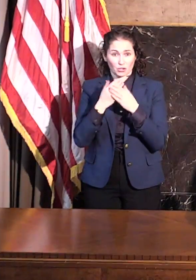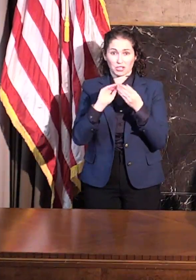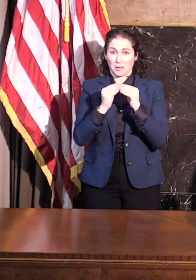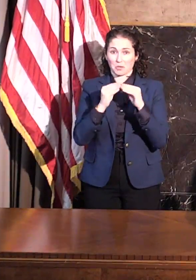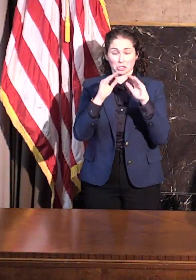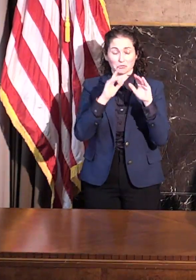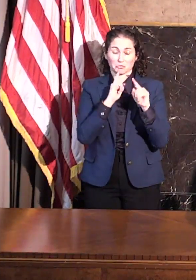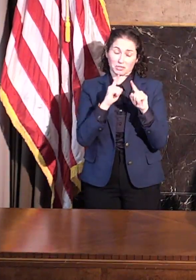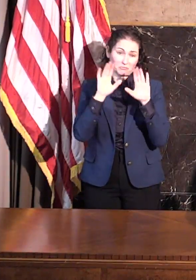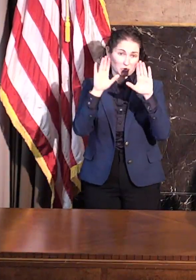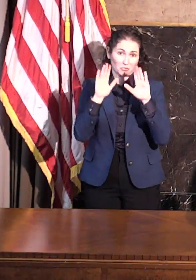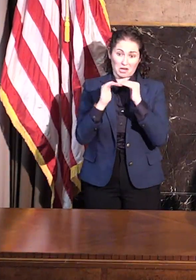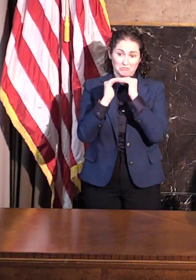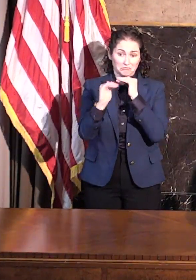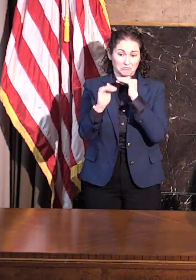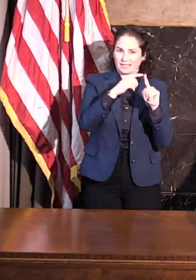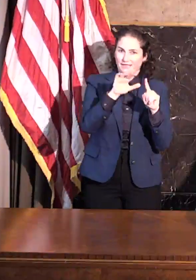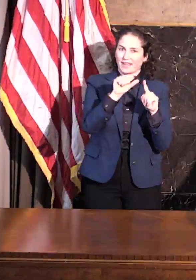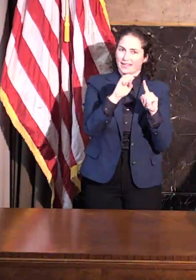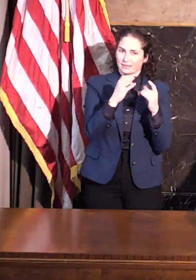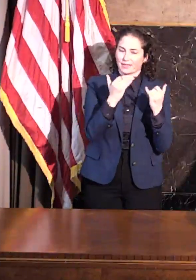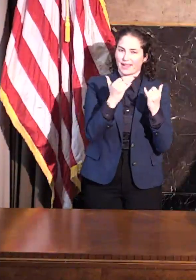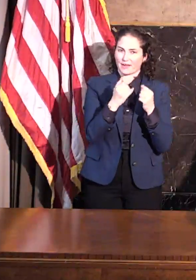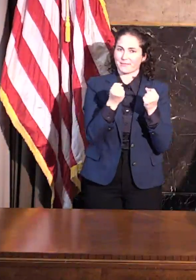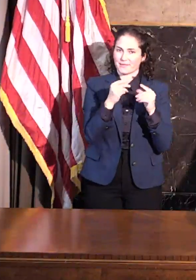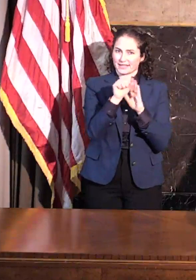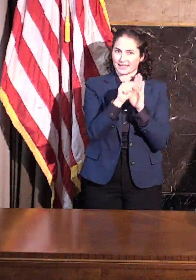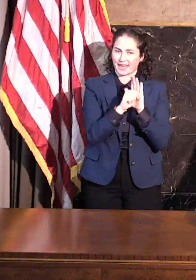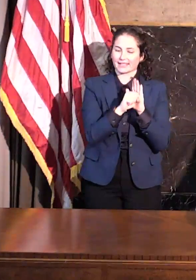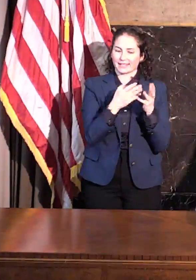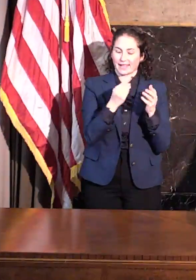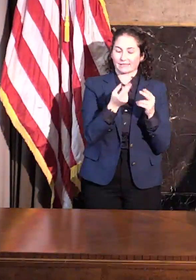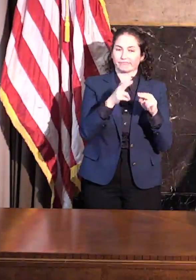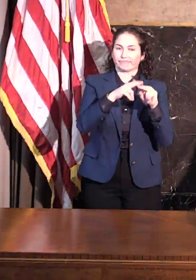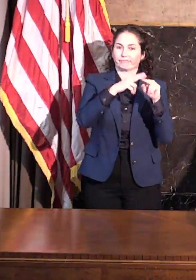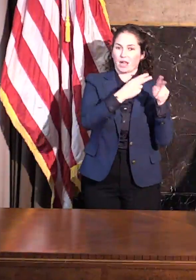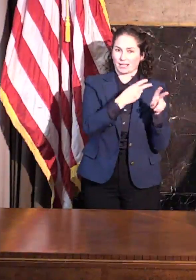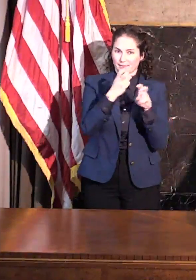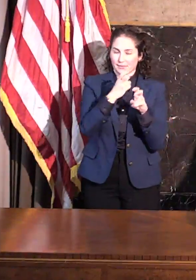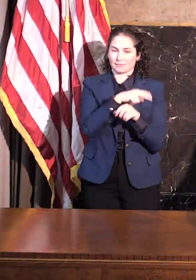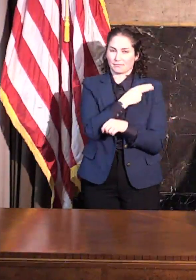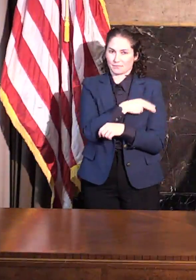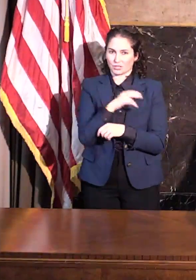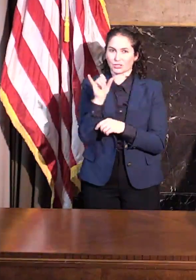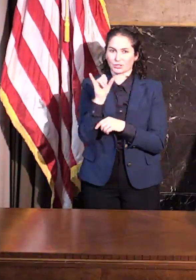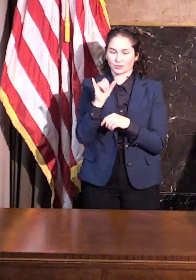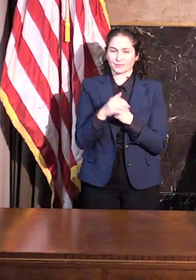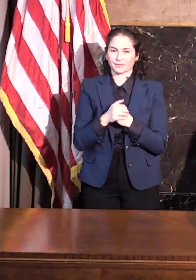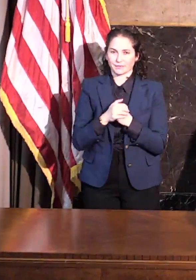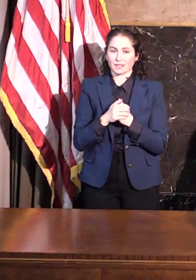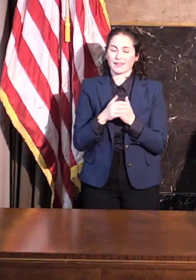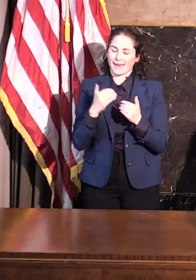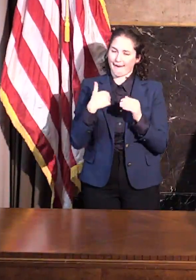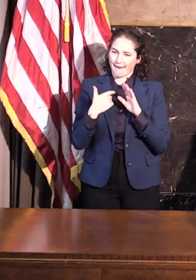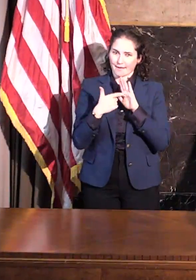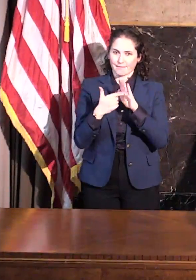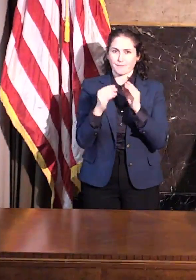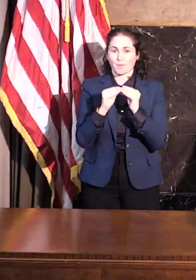people have completed their COVID vaccinations, which is more than the total number of people with confirmed COVID